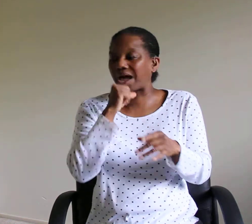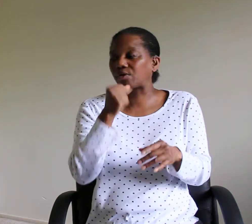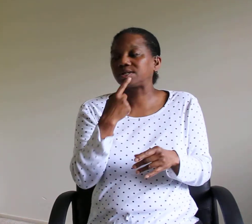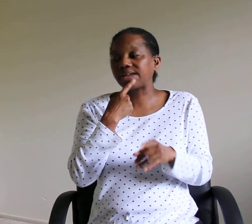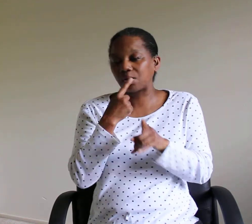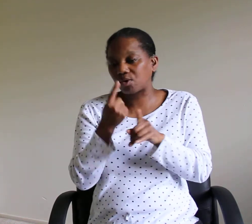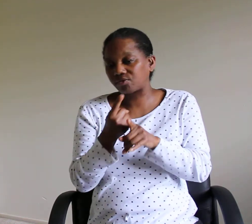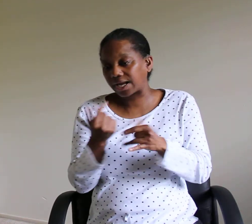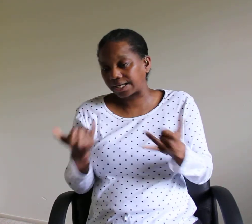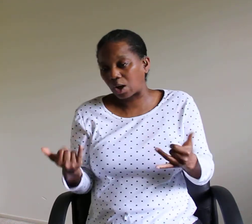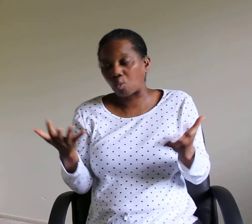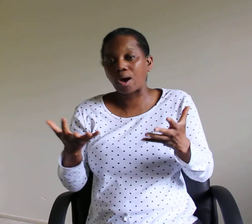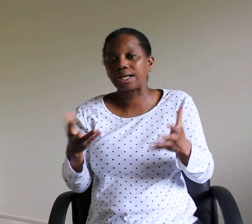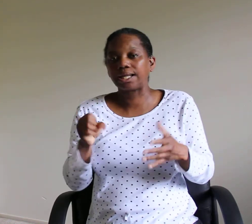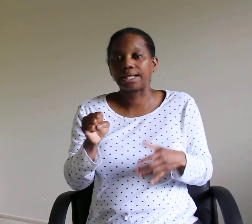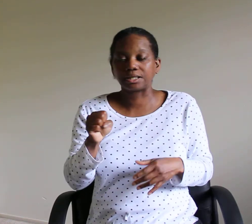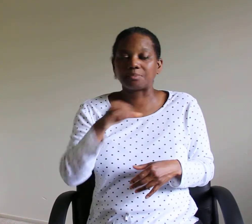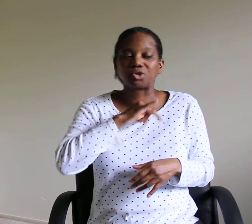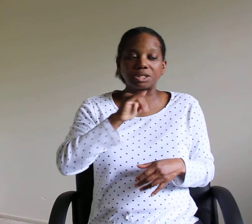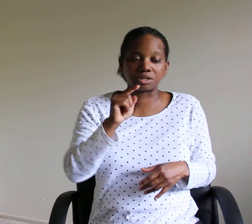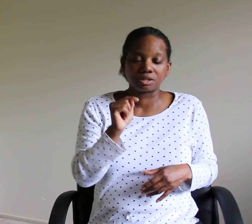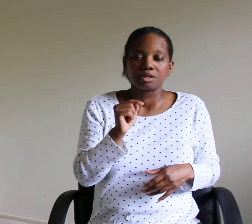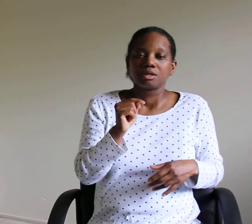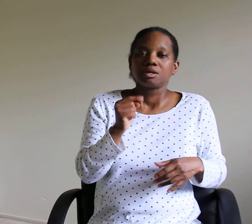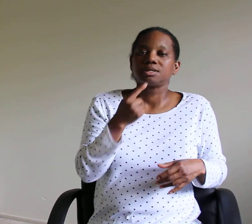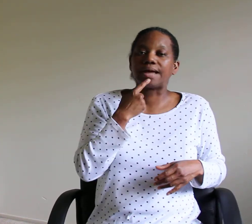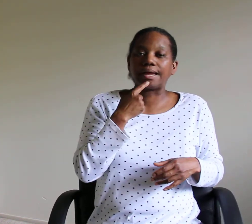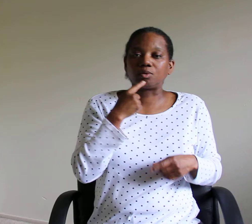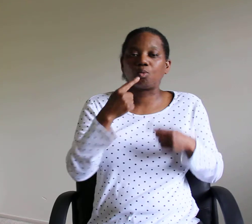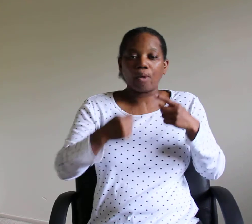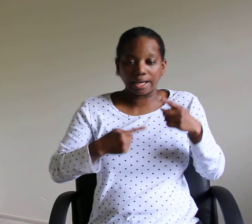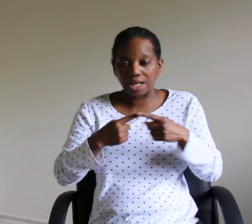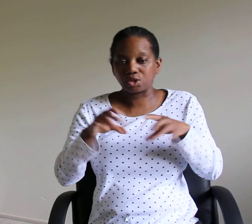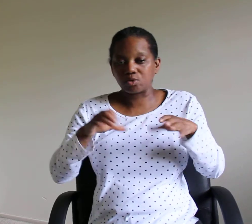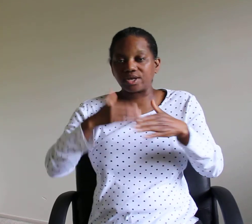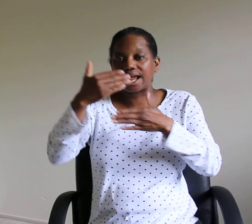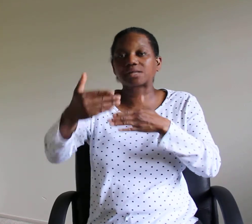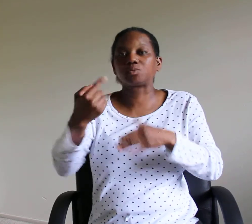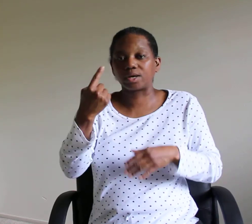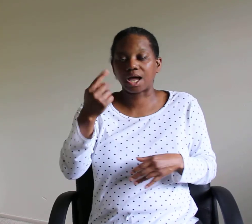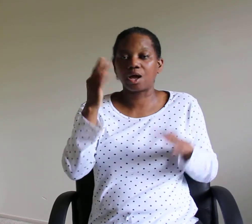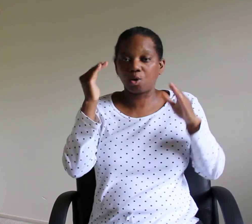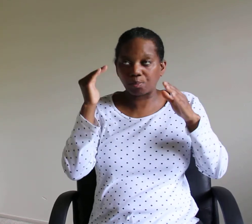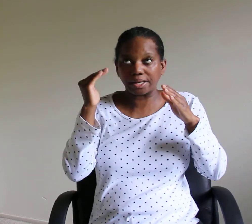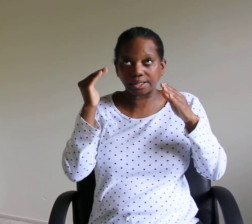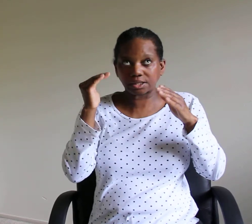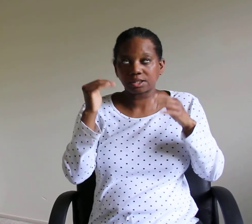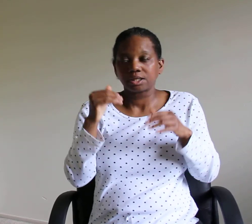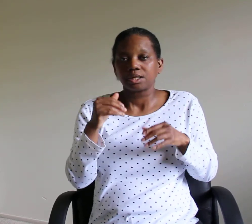going to say what right now what it is. I'm just saying when I do the next one. I'm hoping